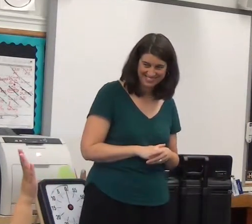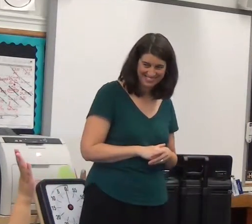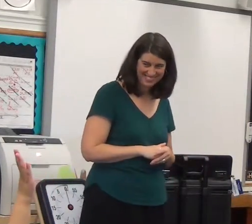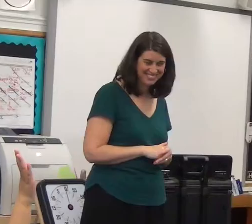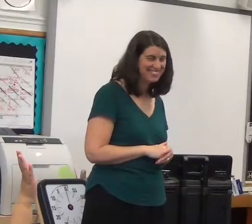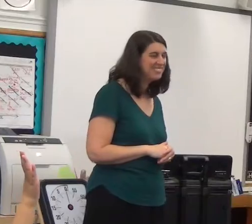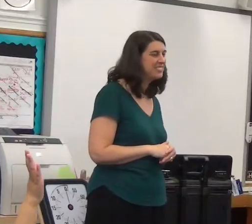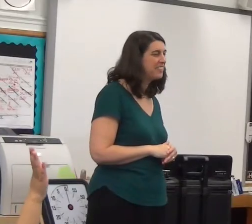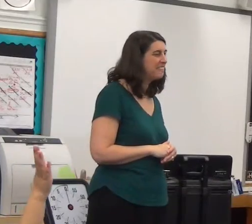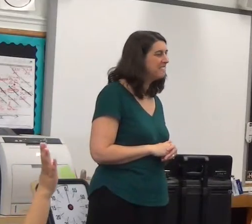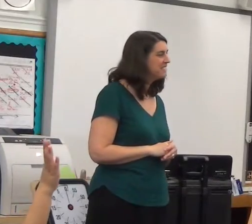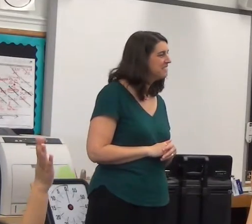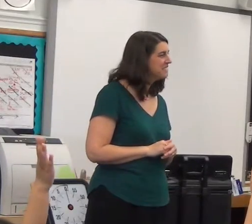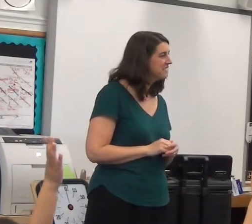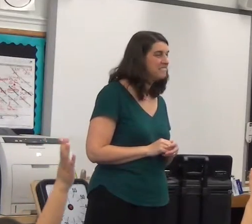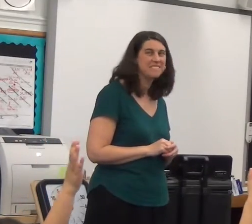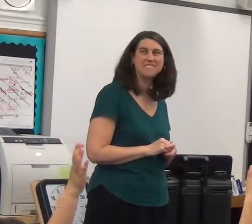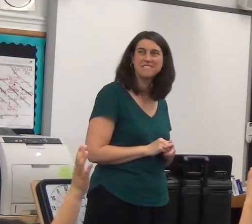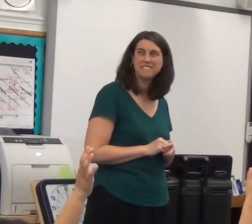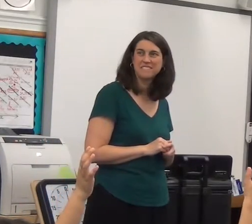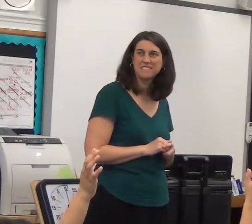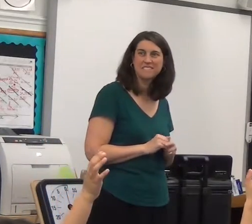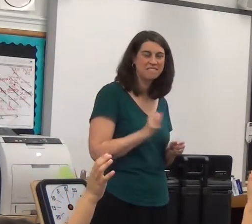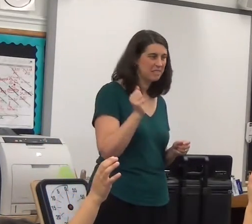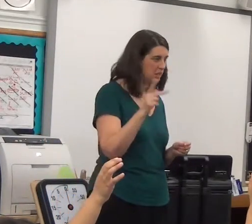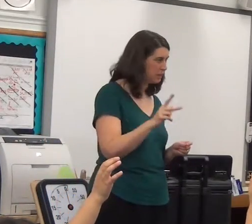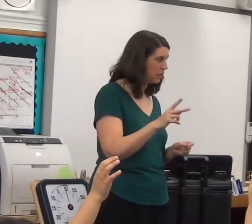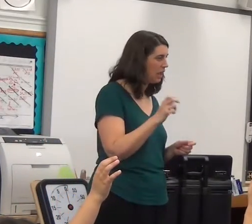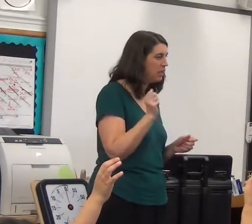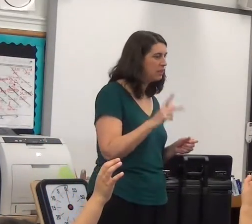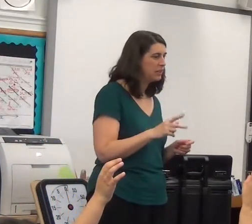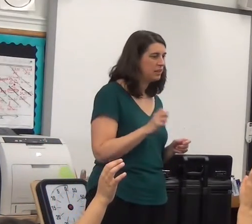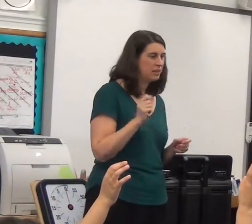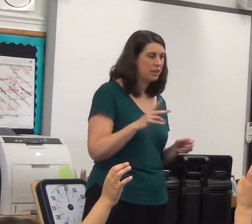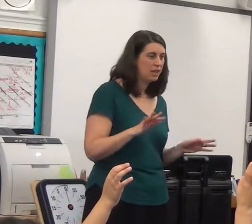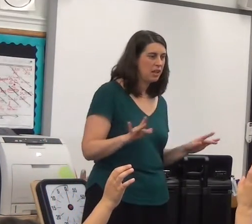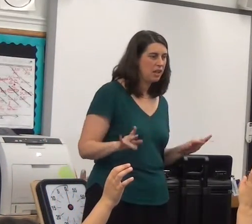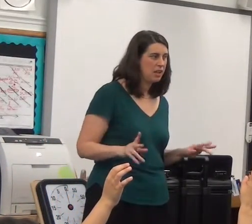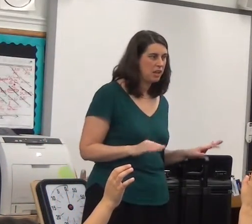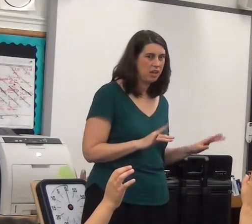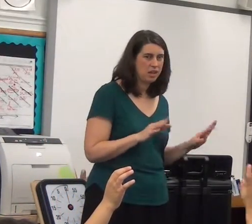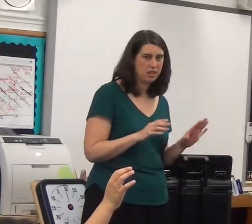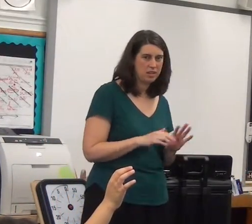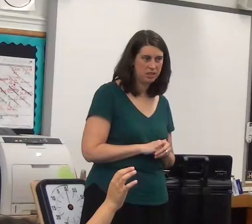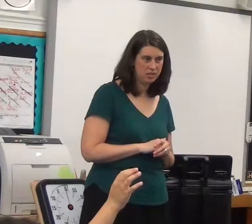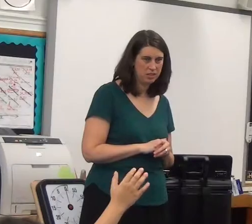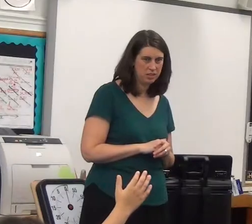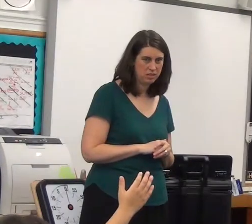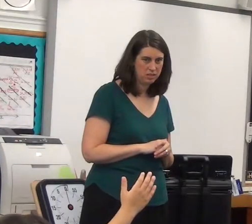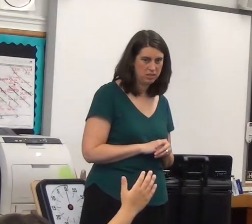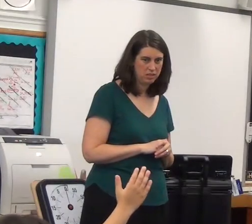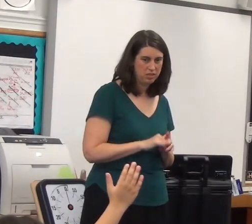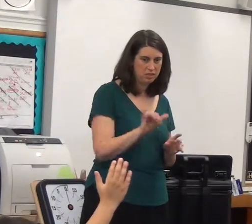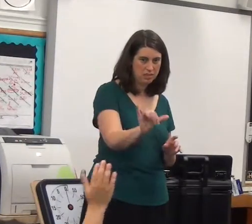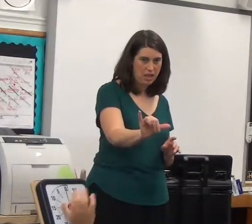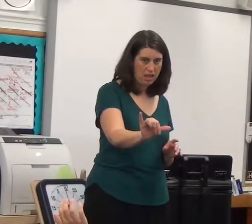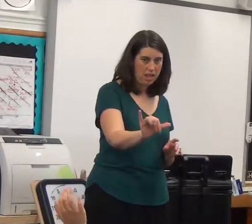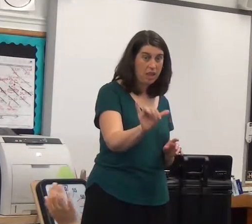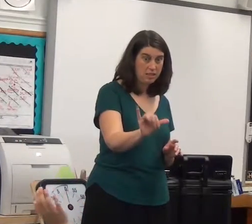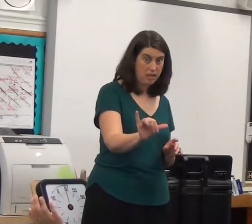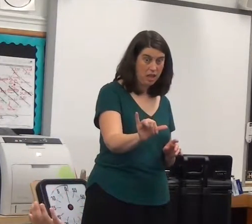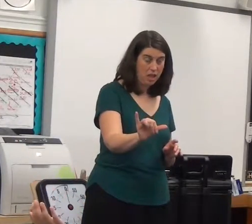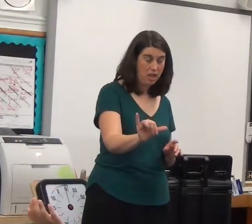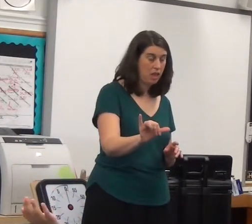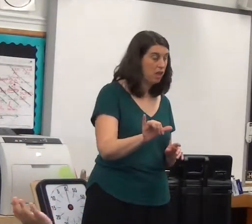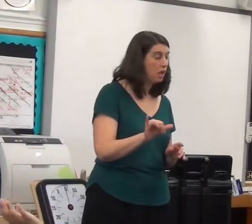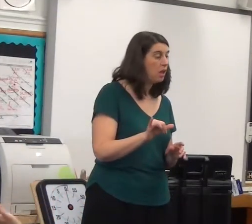play cards? All right, let's see. Let's go. Over here. You can stay there. You can stay there.